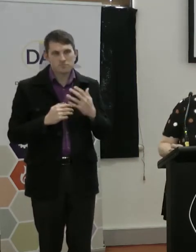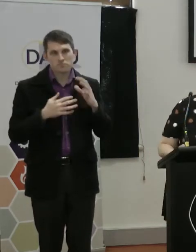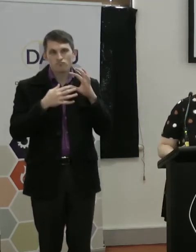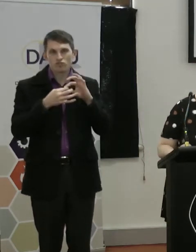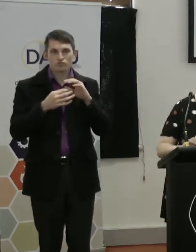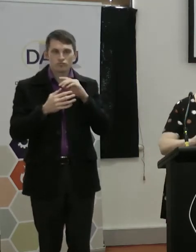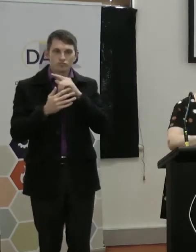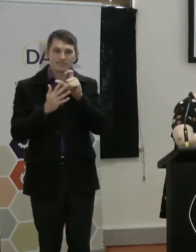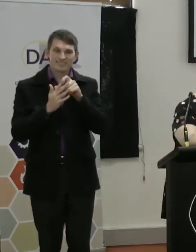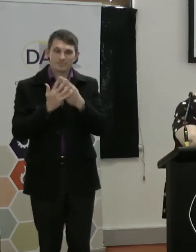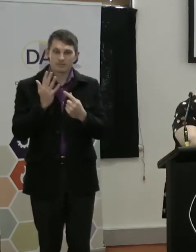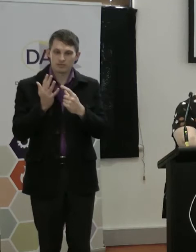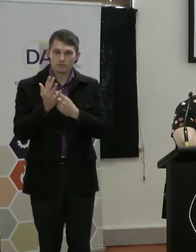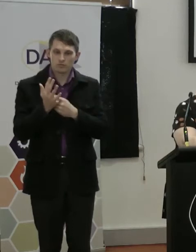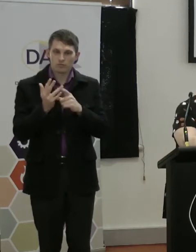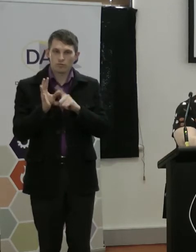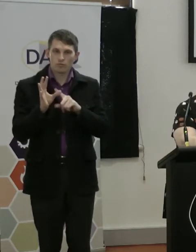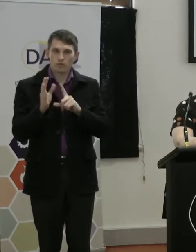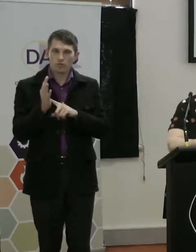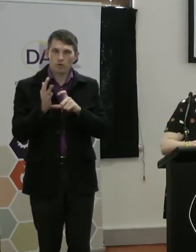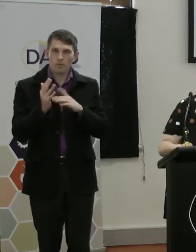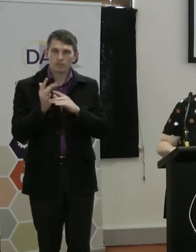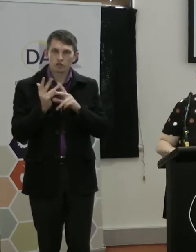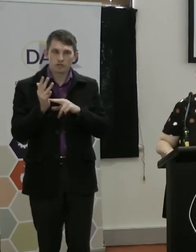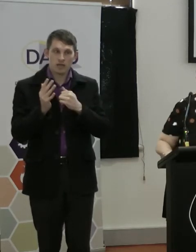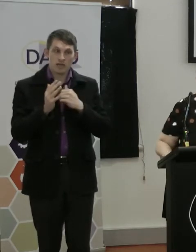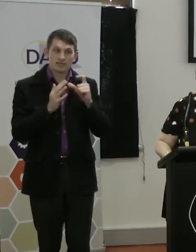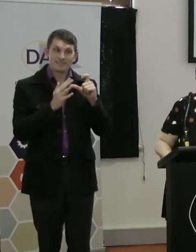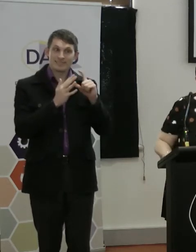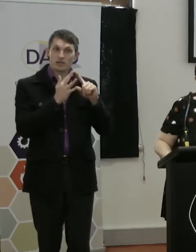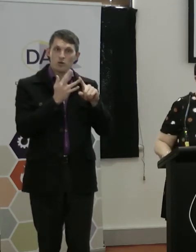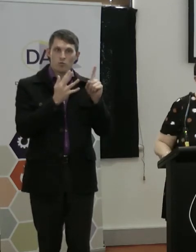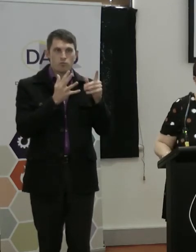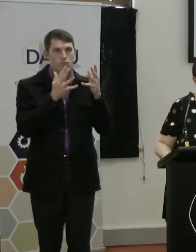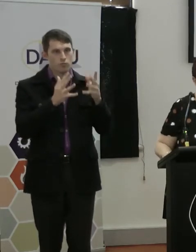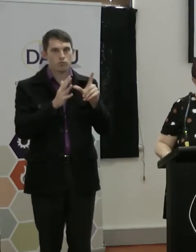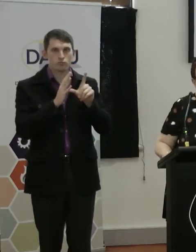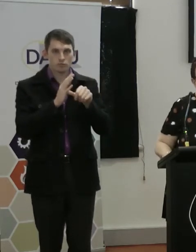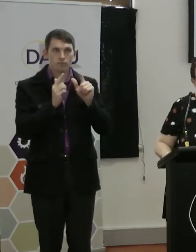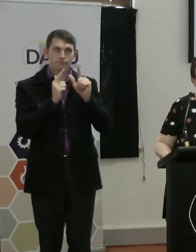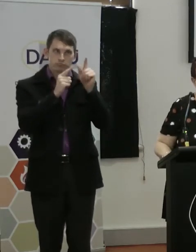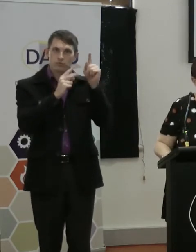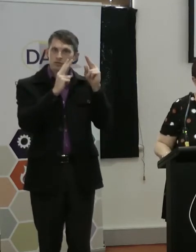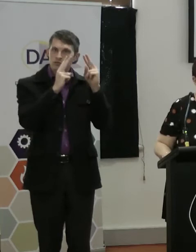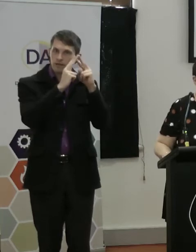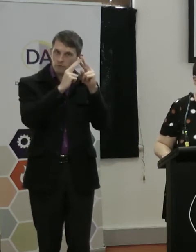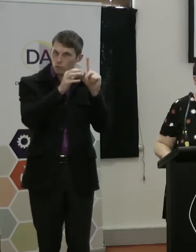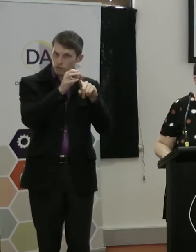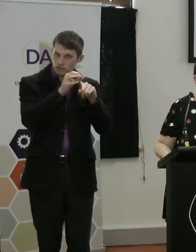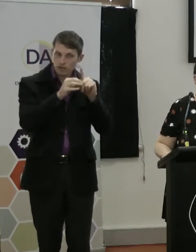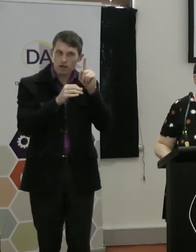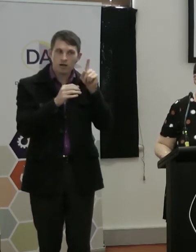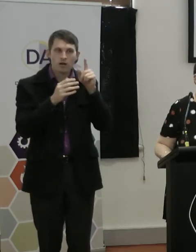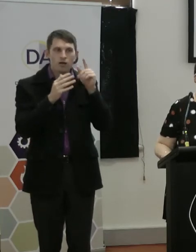Disability Royal Commission, our CEO spent quite a considerable amount of time up in Townsville in relation to